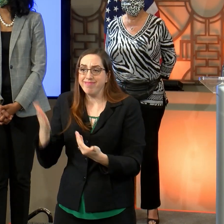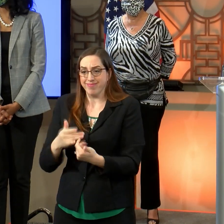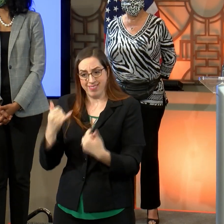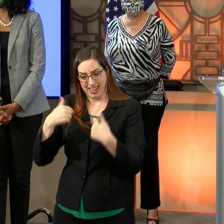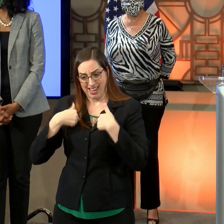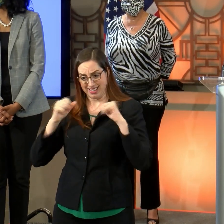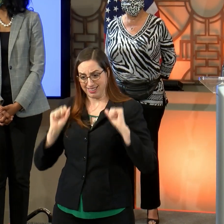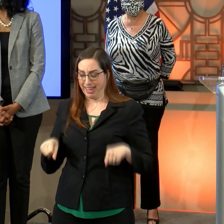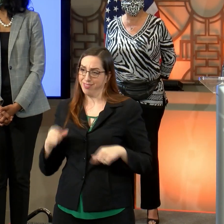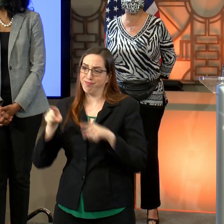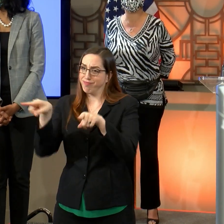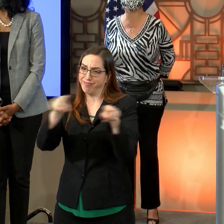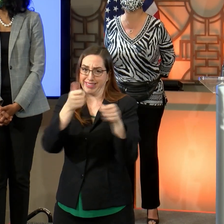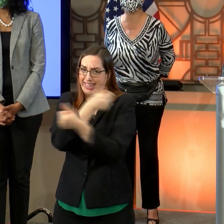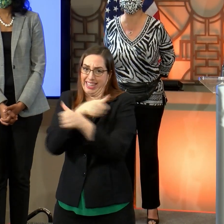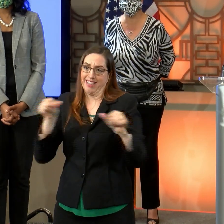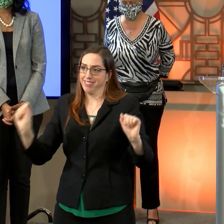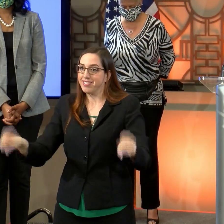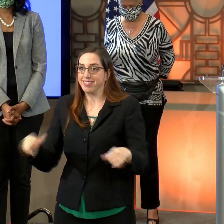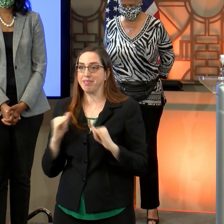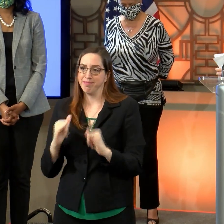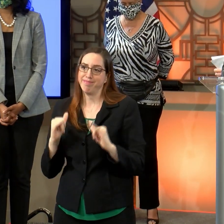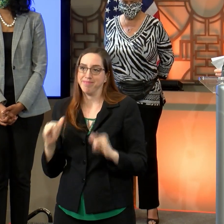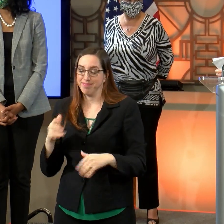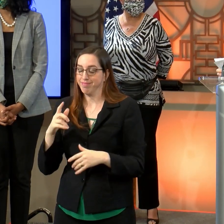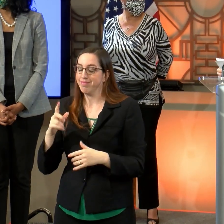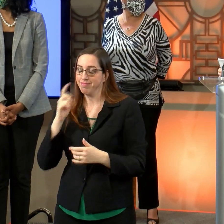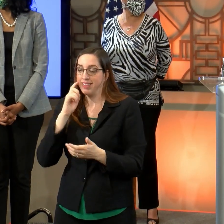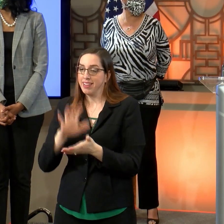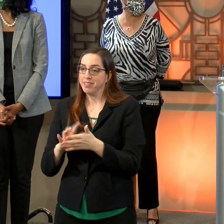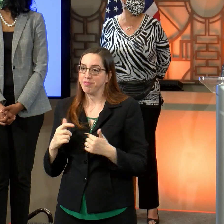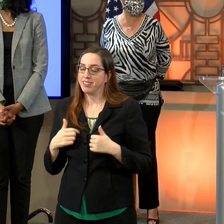do it, anybody could do it, believe me.